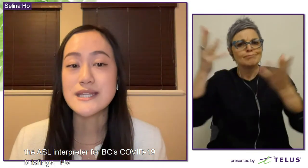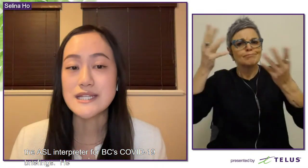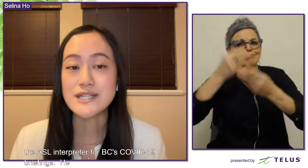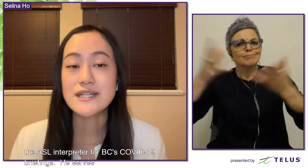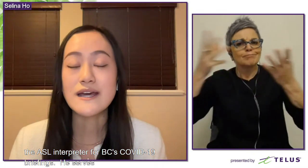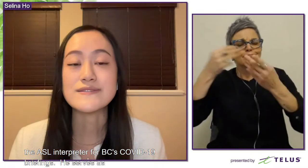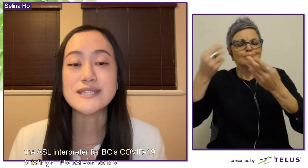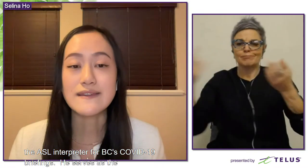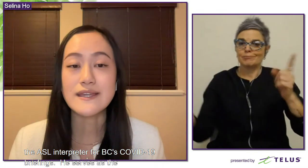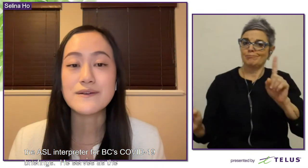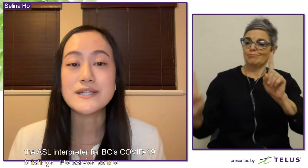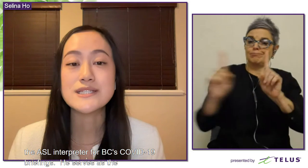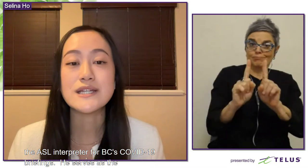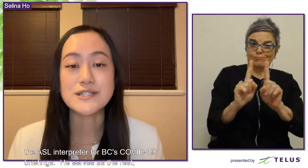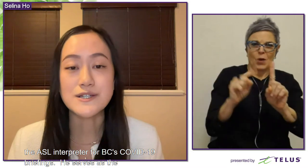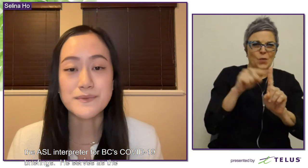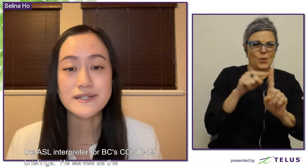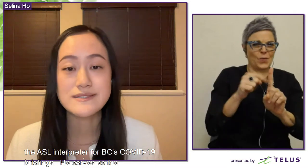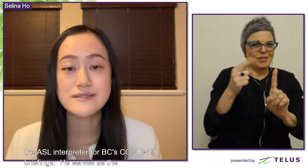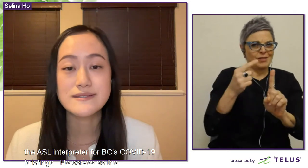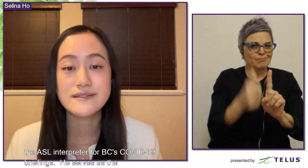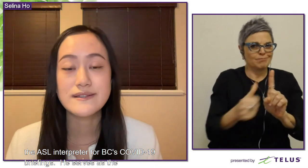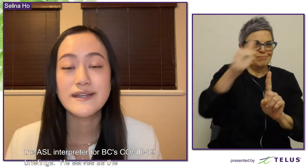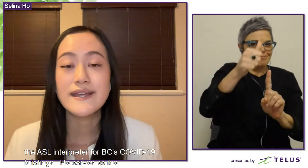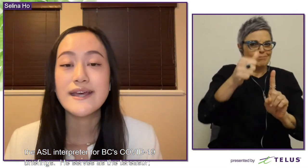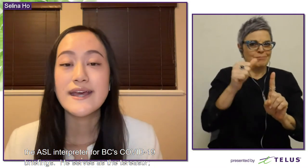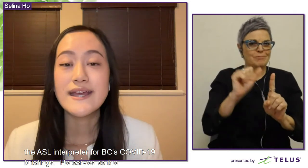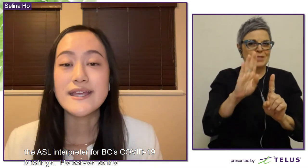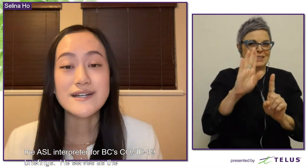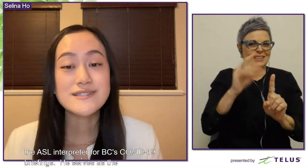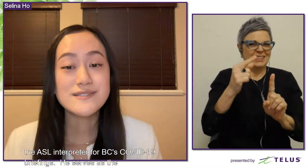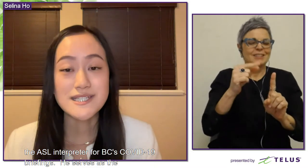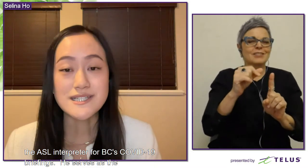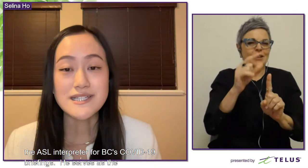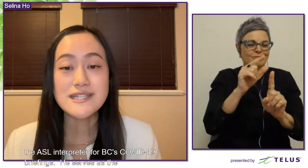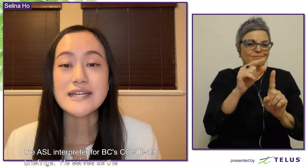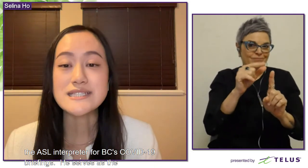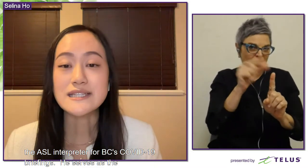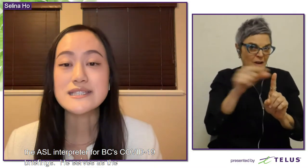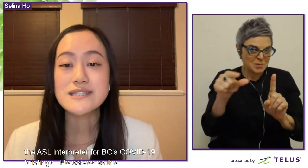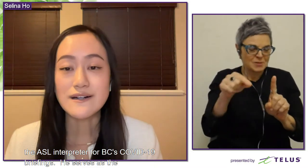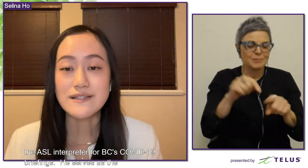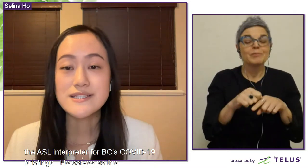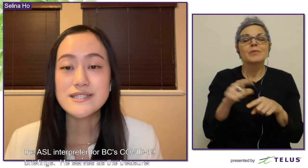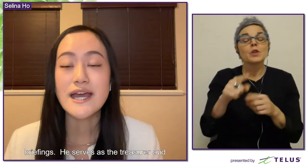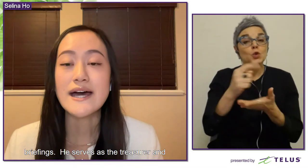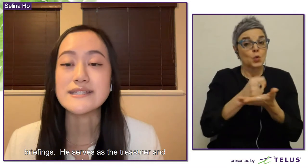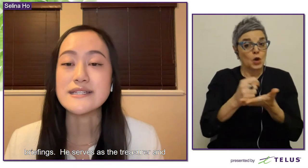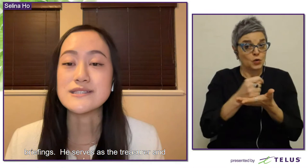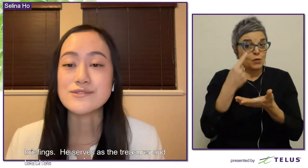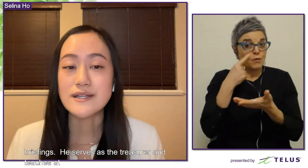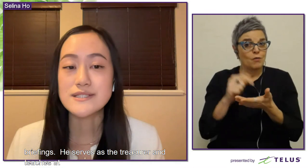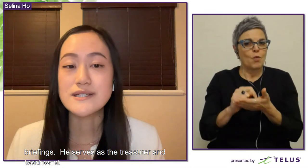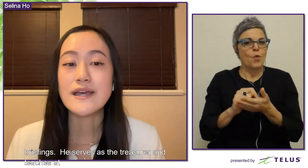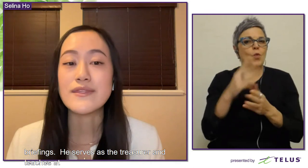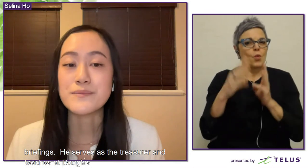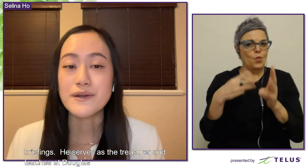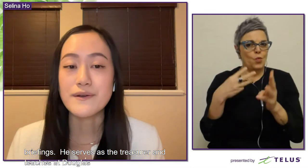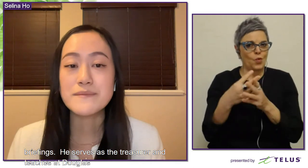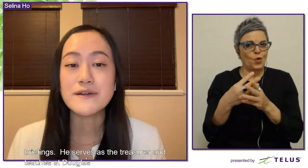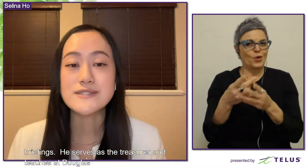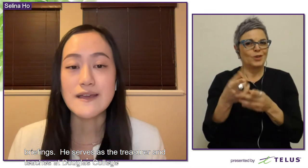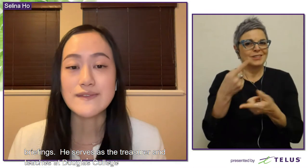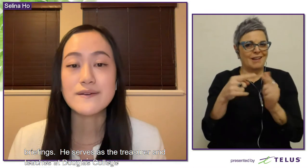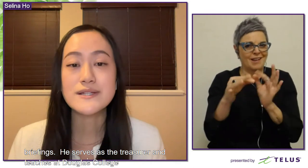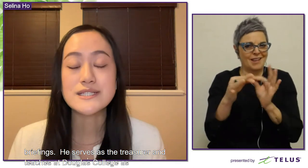World Association of Sign Language Interpreters. He also teaches at Douglas College as an instructor in